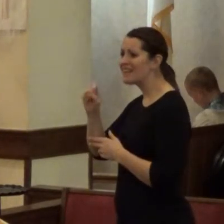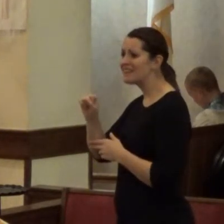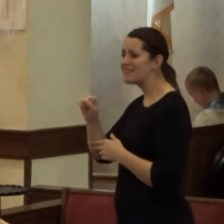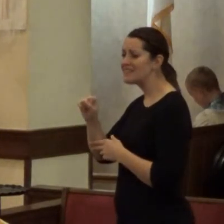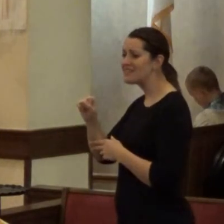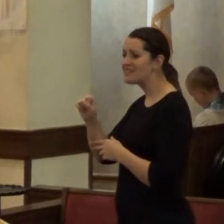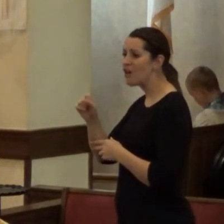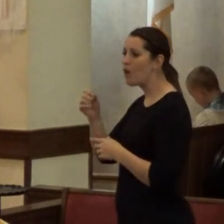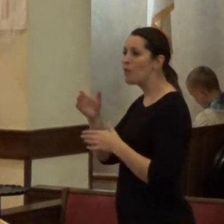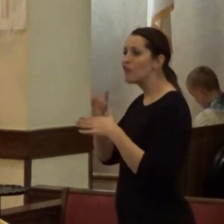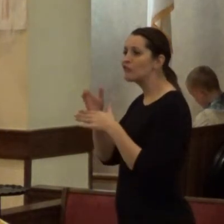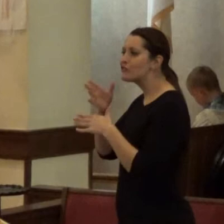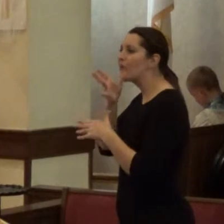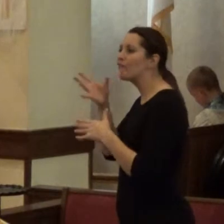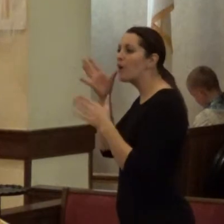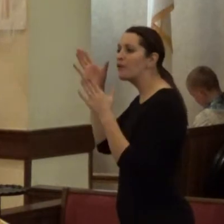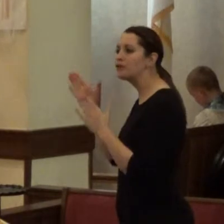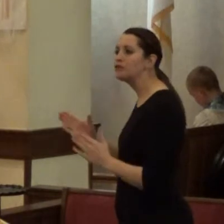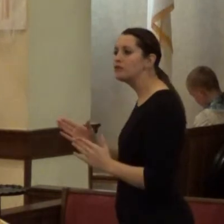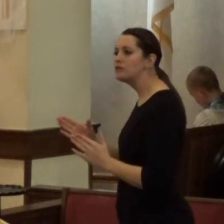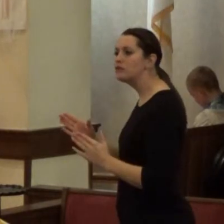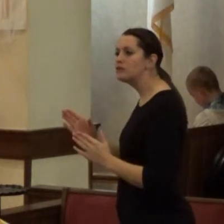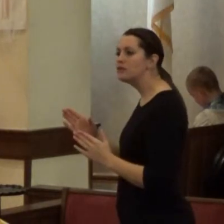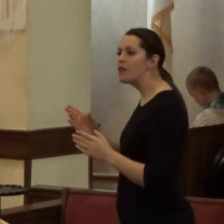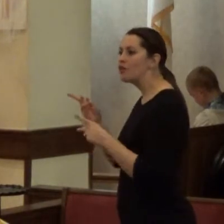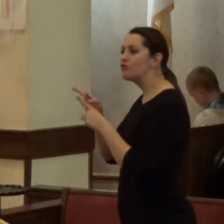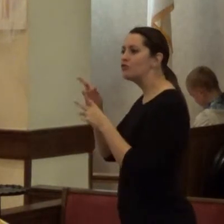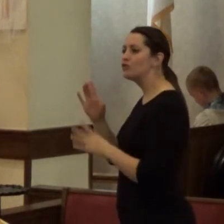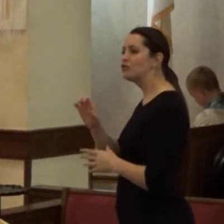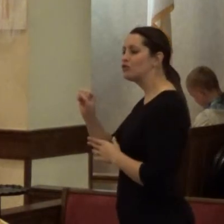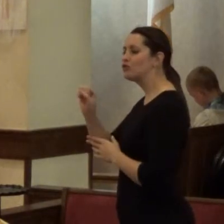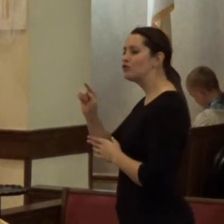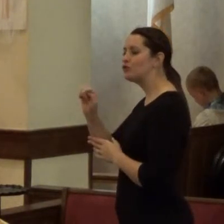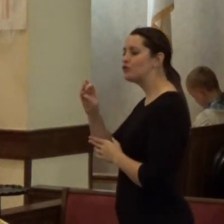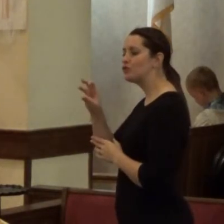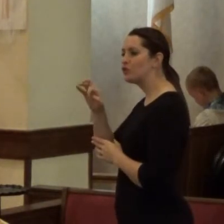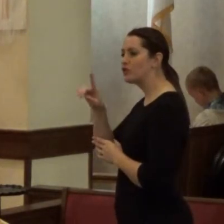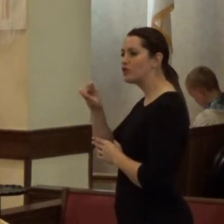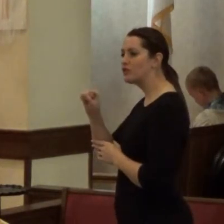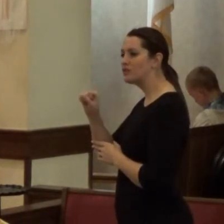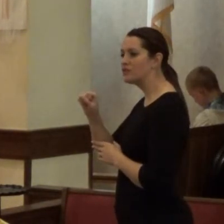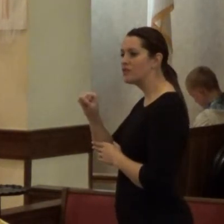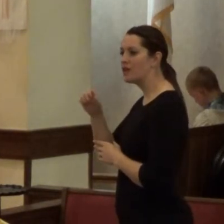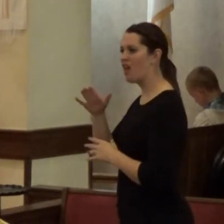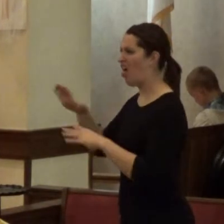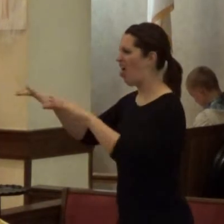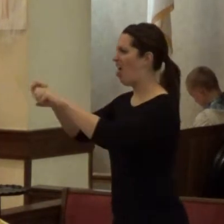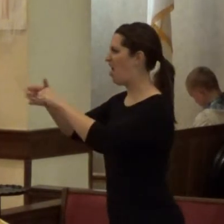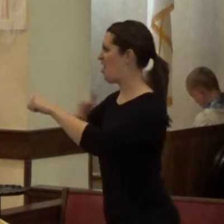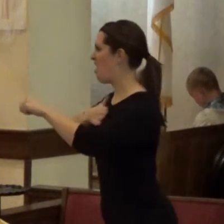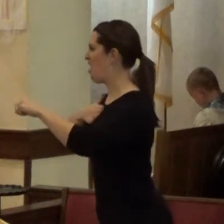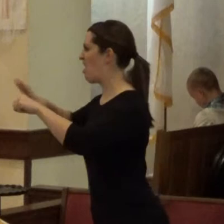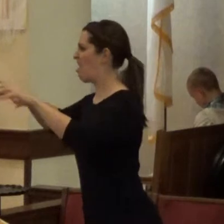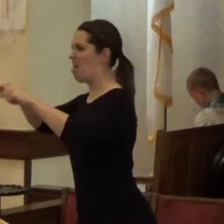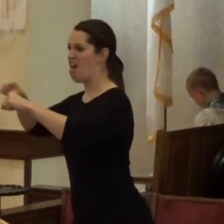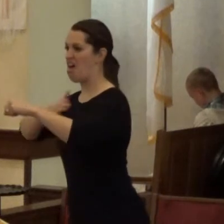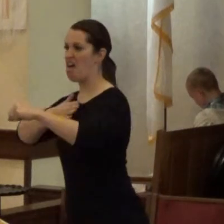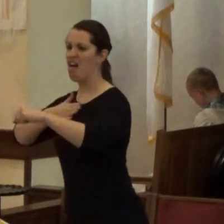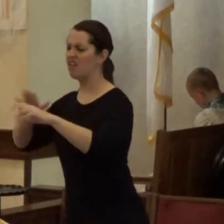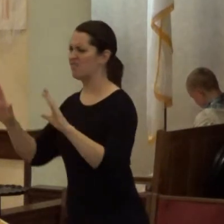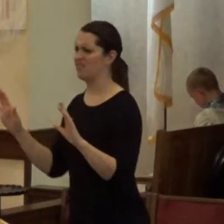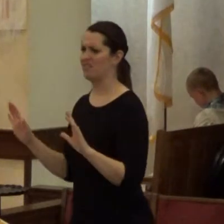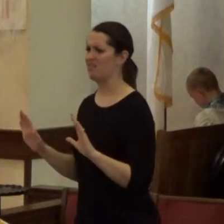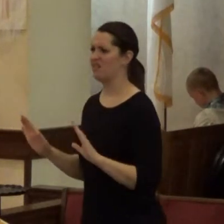share farmers, the honored stewards of God, not to dominate things, not to